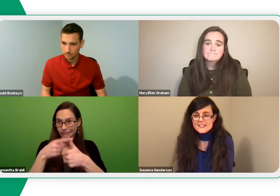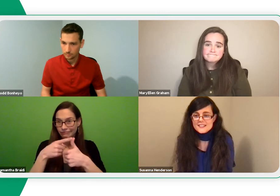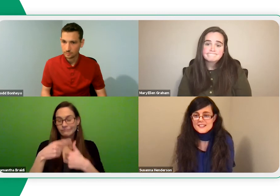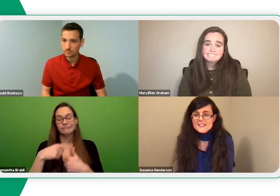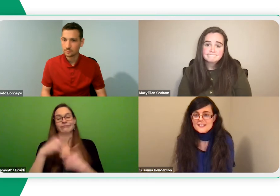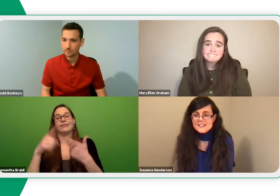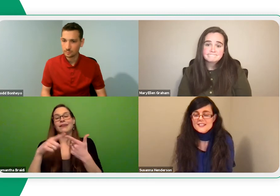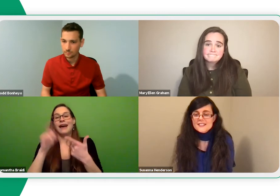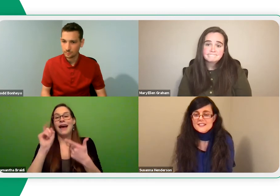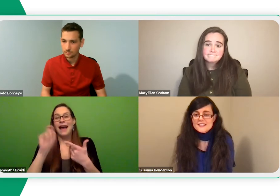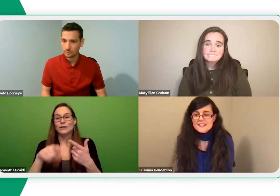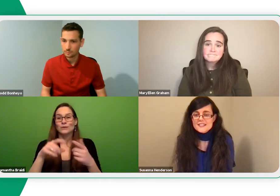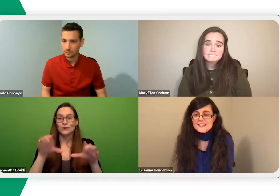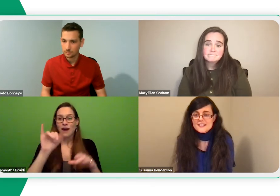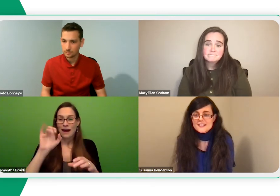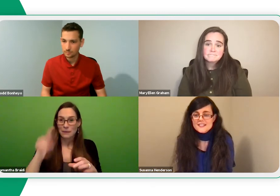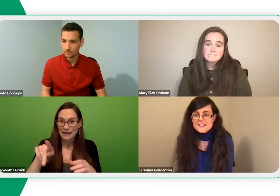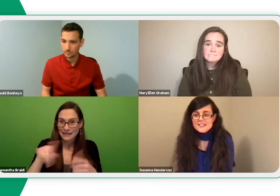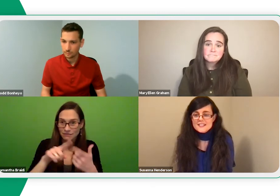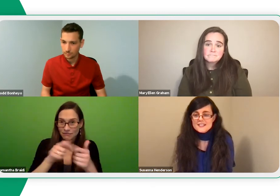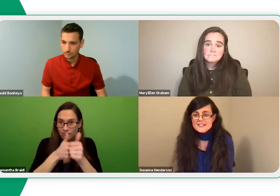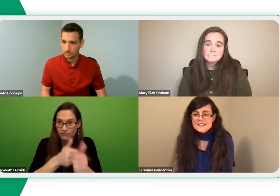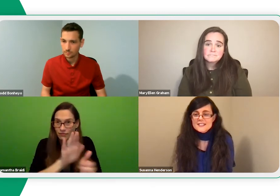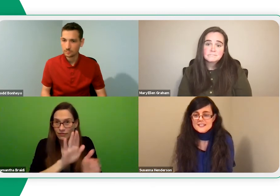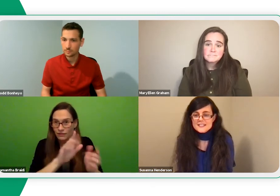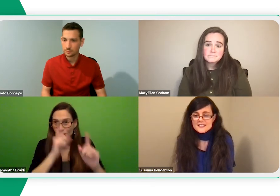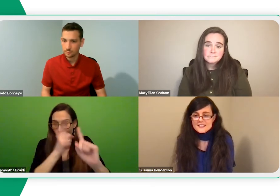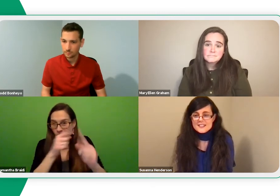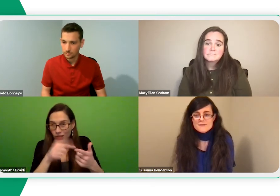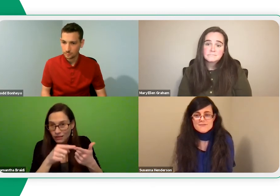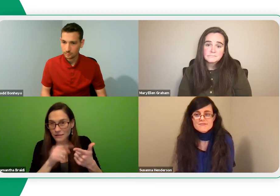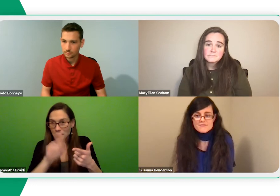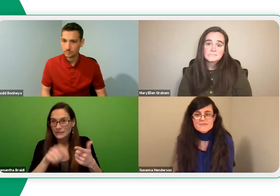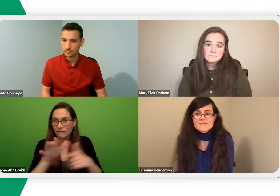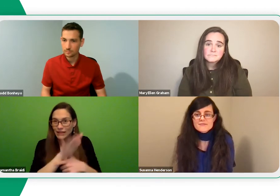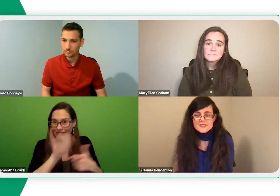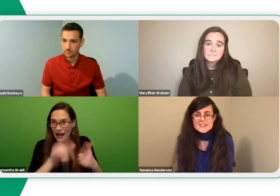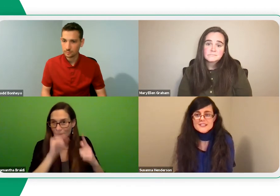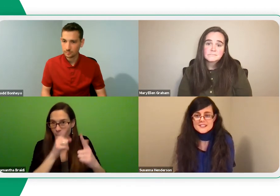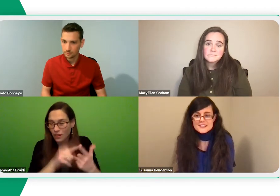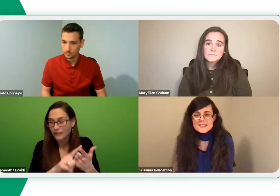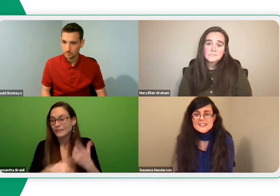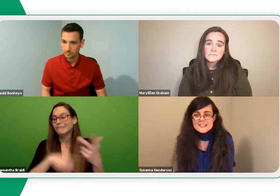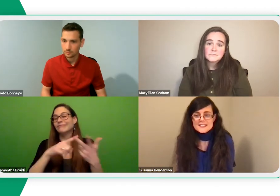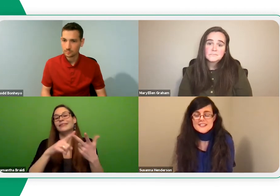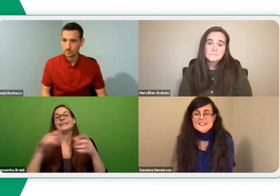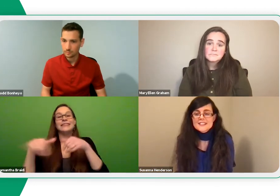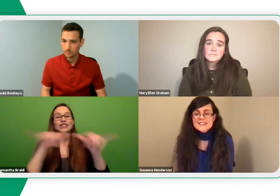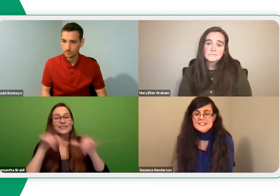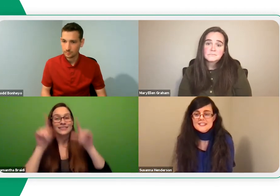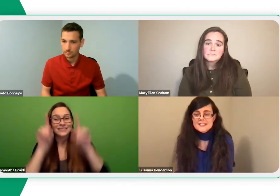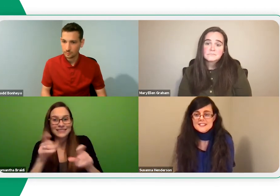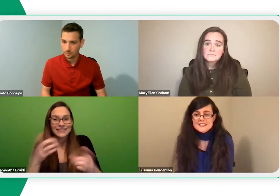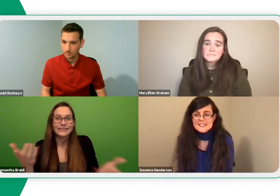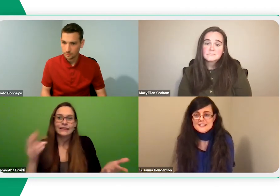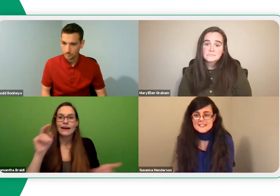teachers need to meet, for one, curriculum timelines. We have to comply with that. For two, any IEP mandates. We have